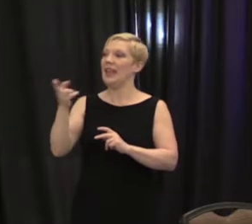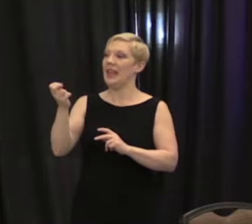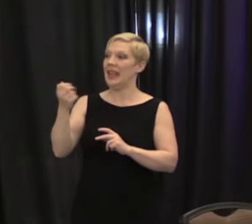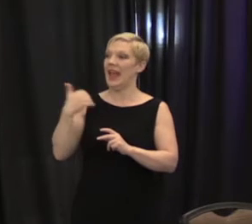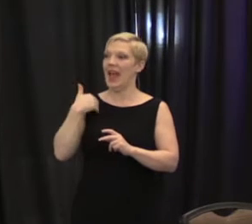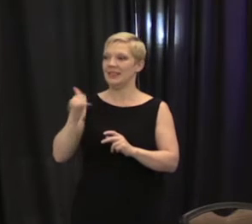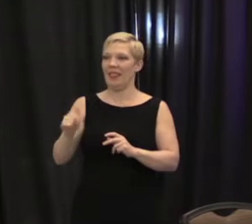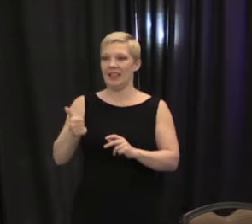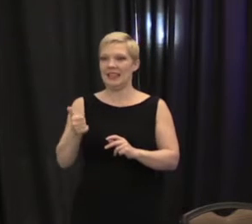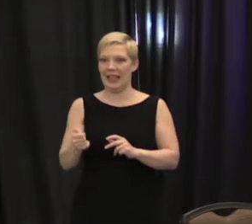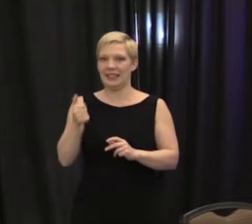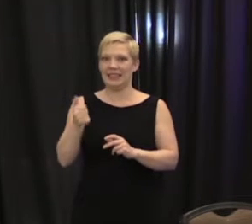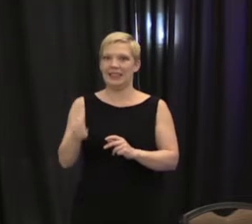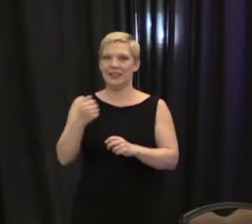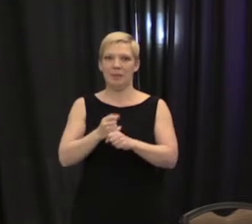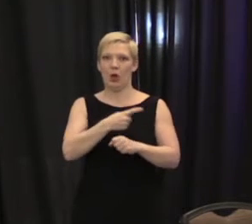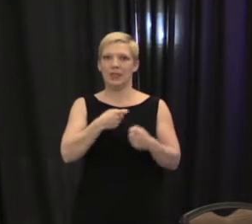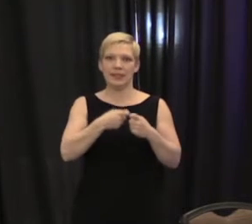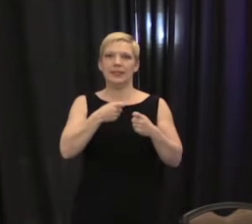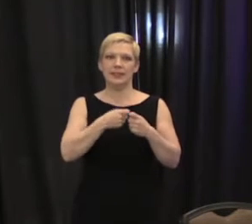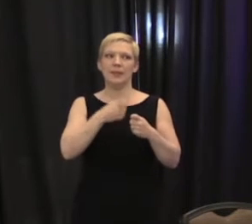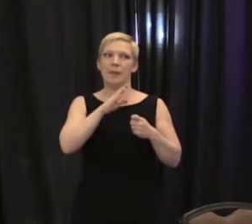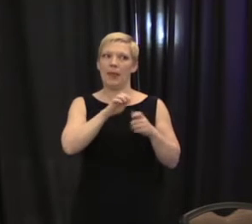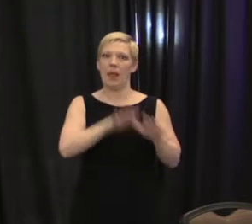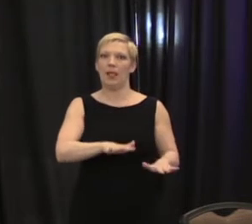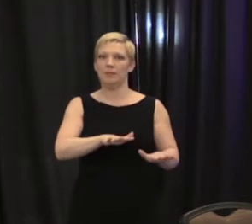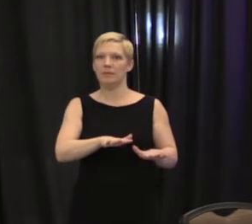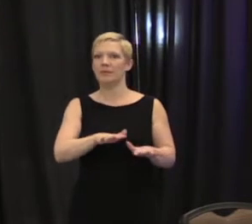calm. Both are true.